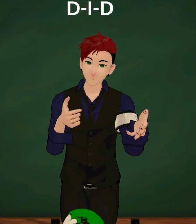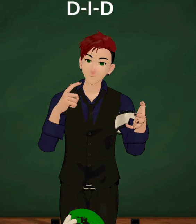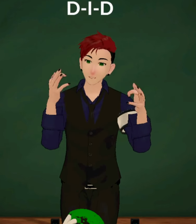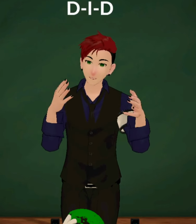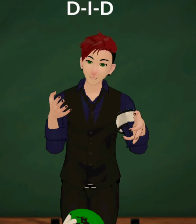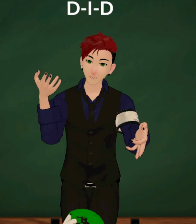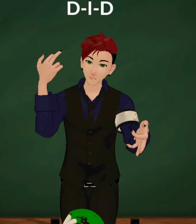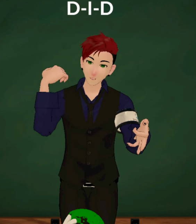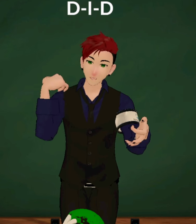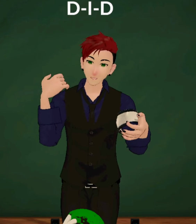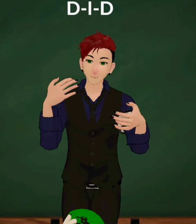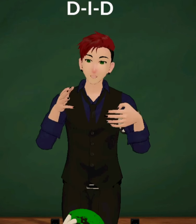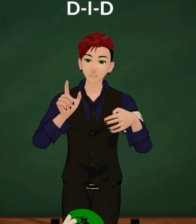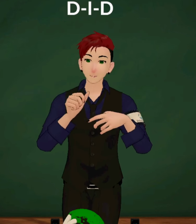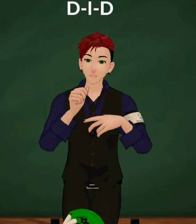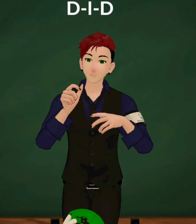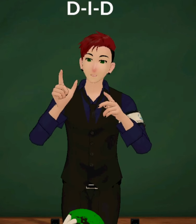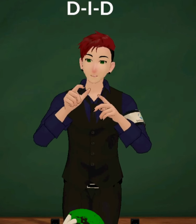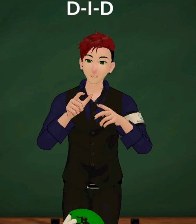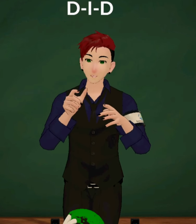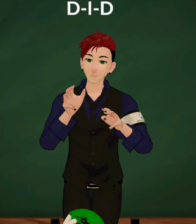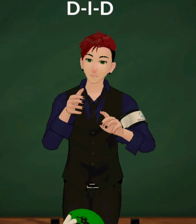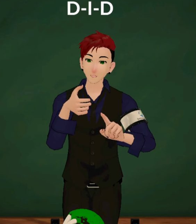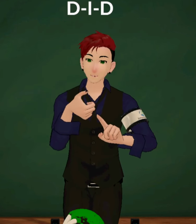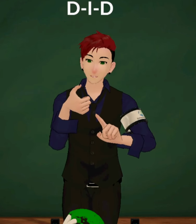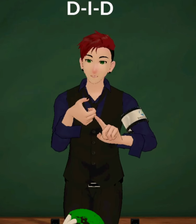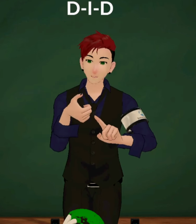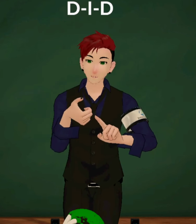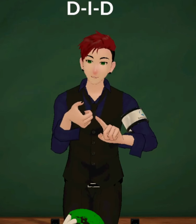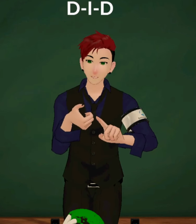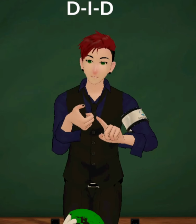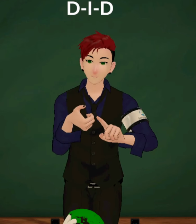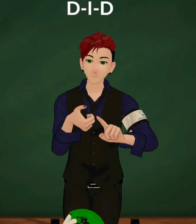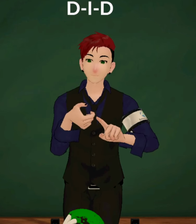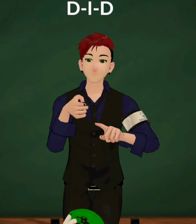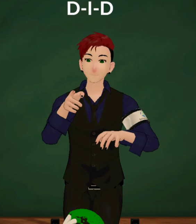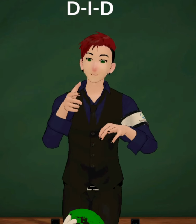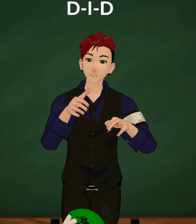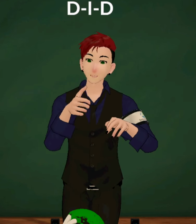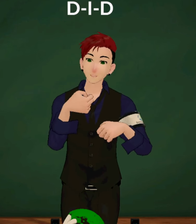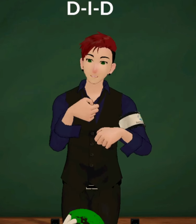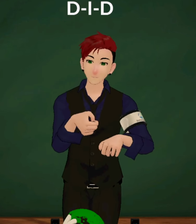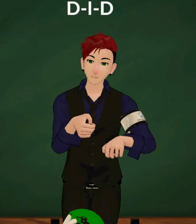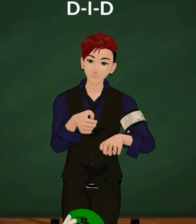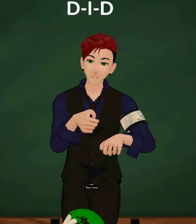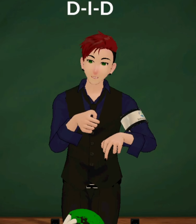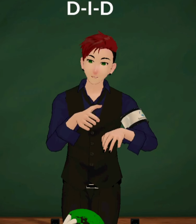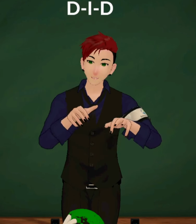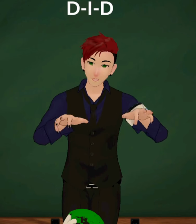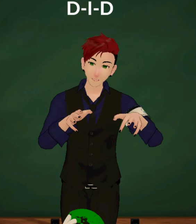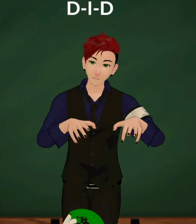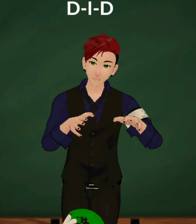My teacher lied to me when I was like, they don't have a word for do. It's always just the verb itself. But that's to make or to